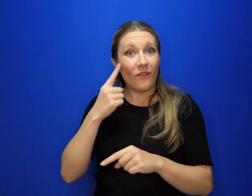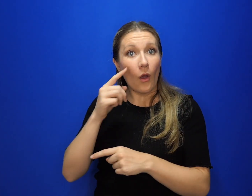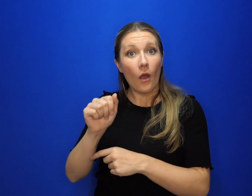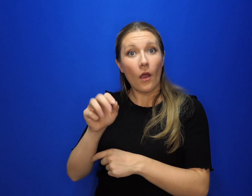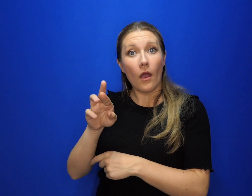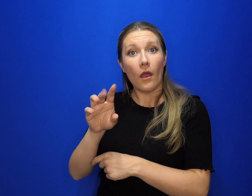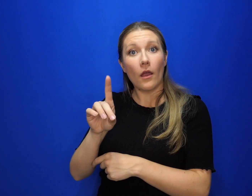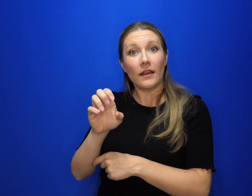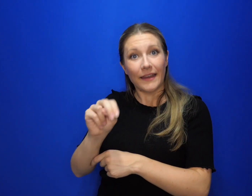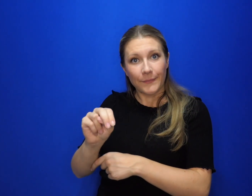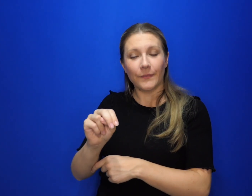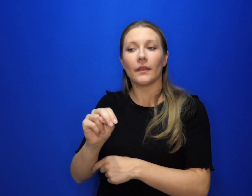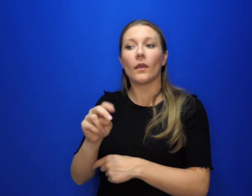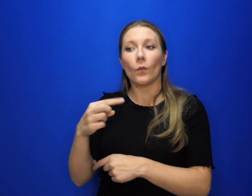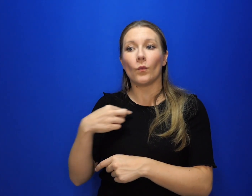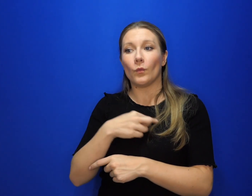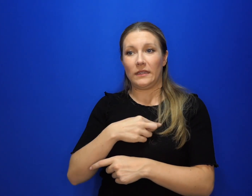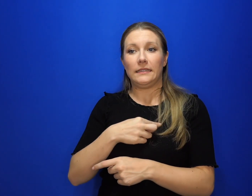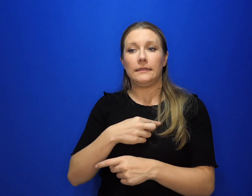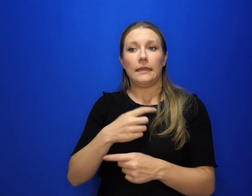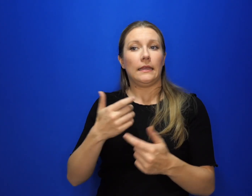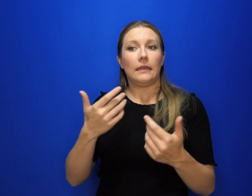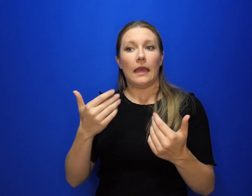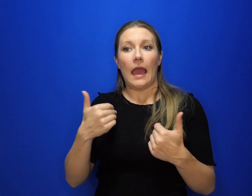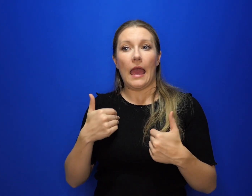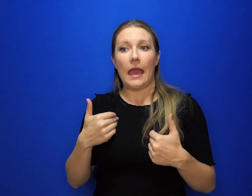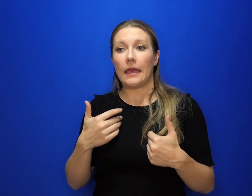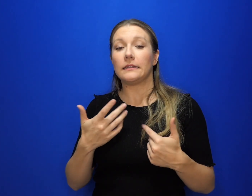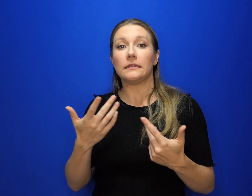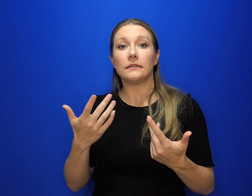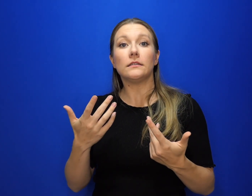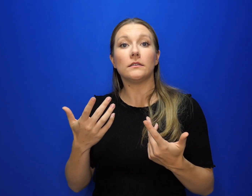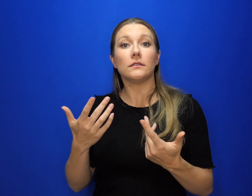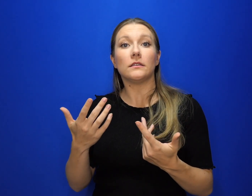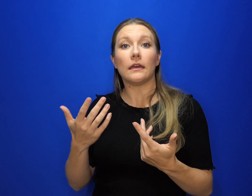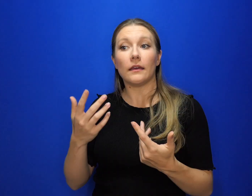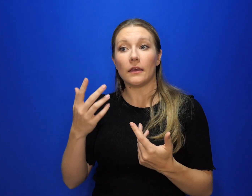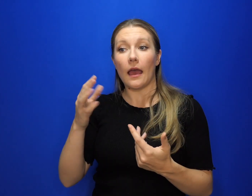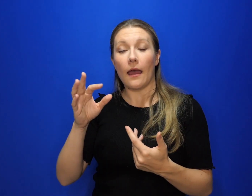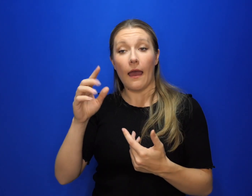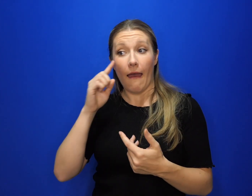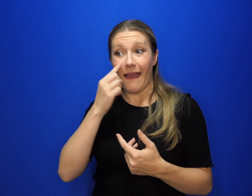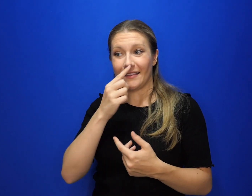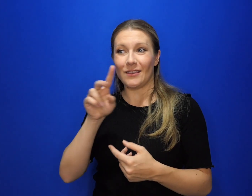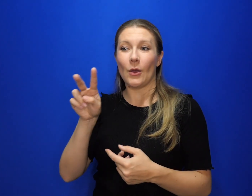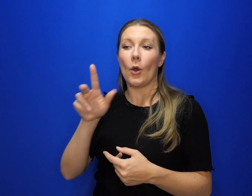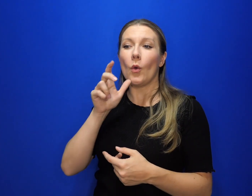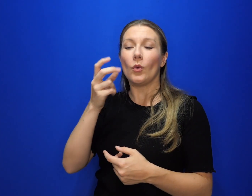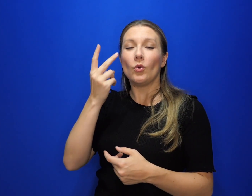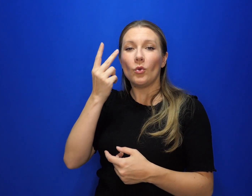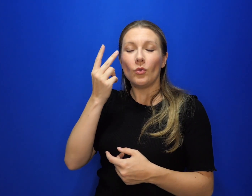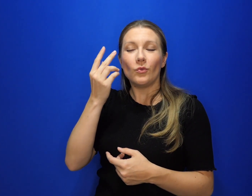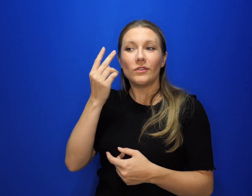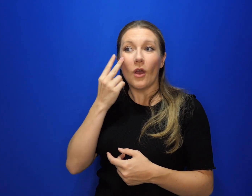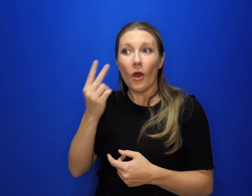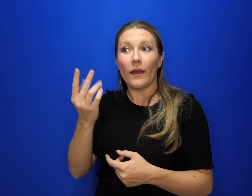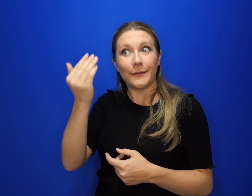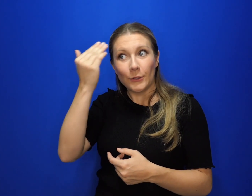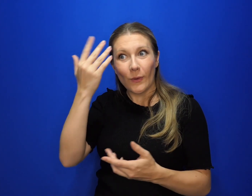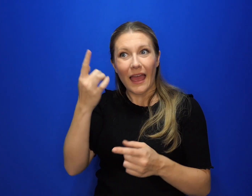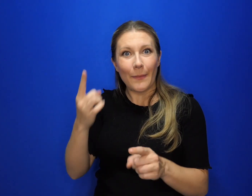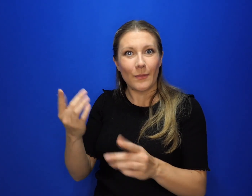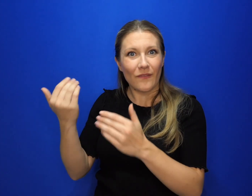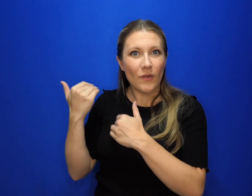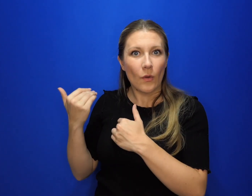what ended up happening for Arden was we had fresh eyes that also knew the past, and Arden was struggling in